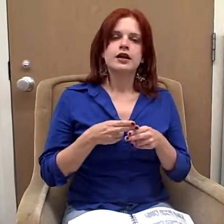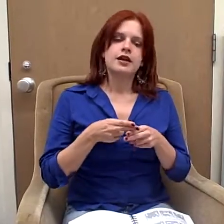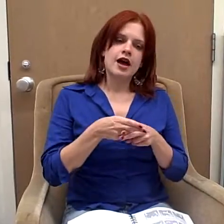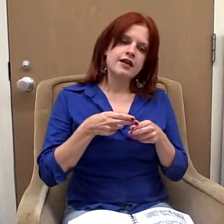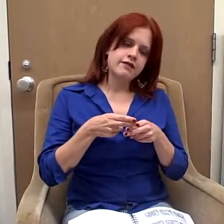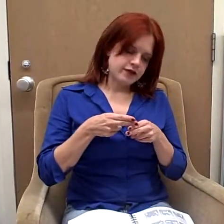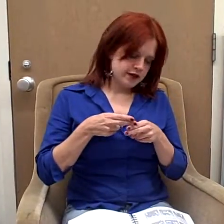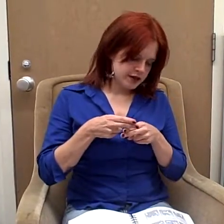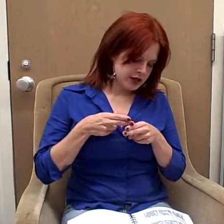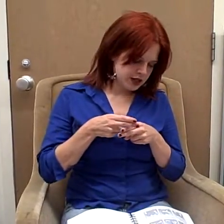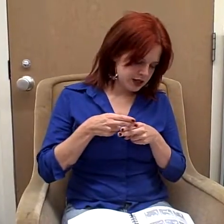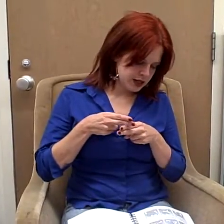Knife,